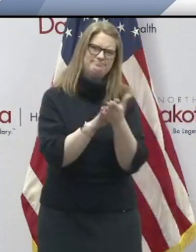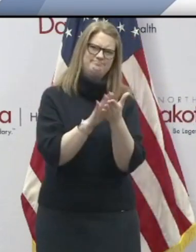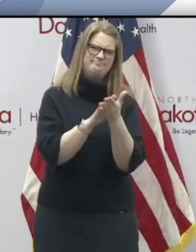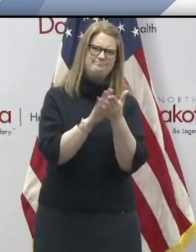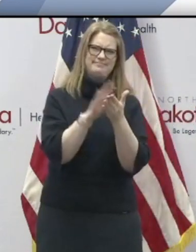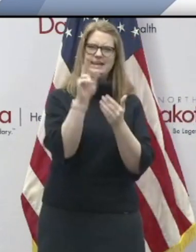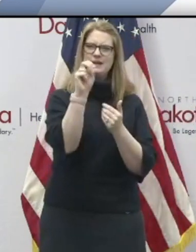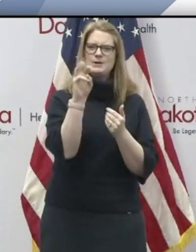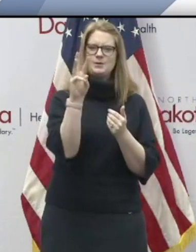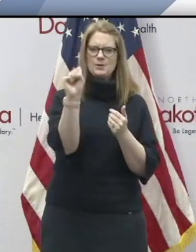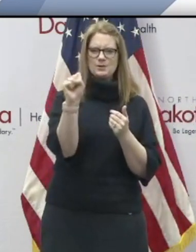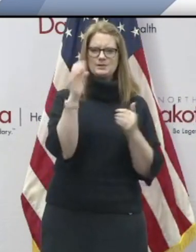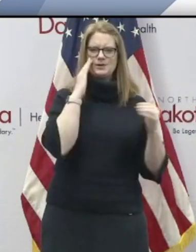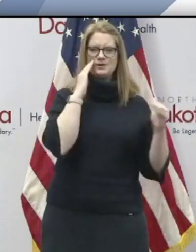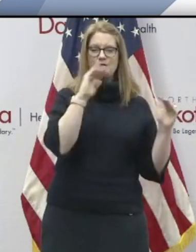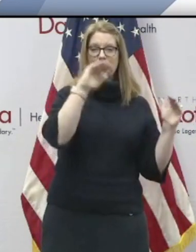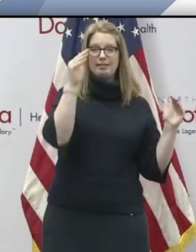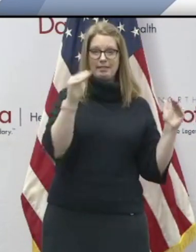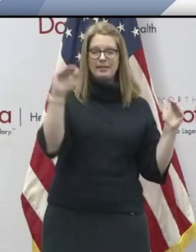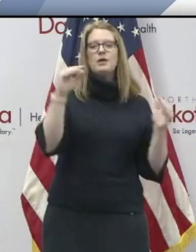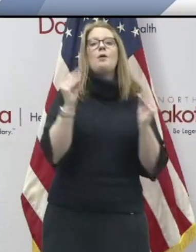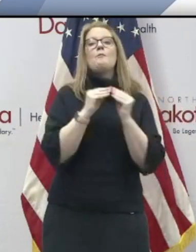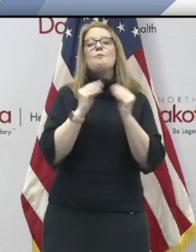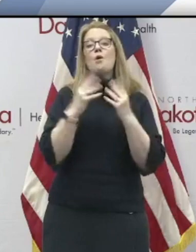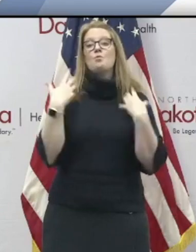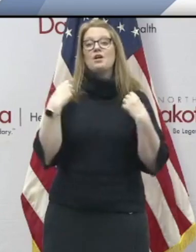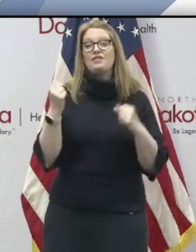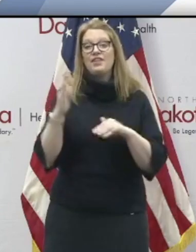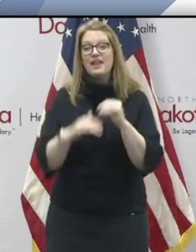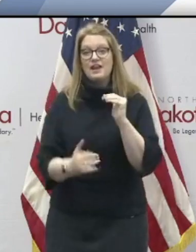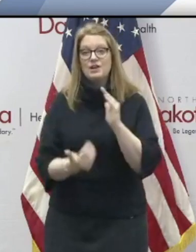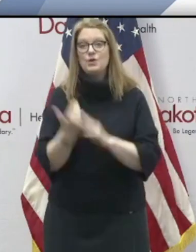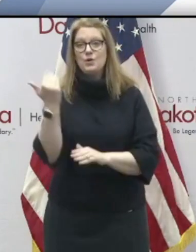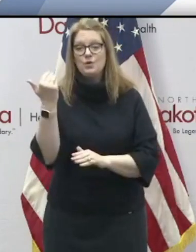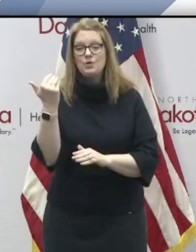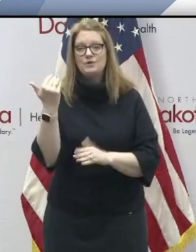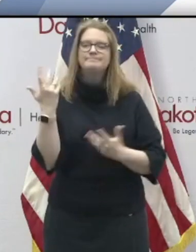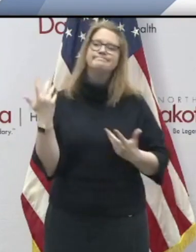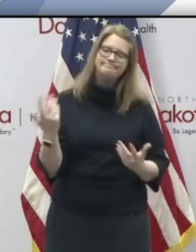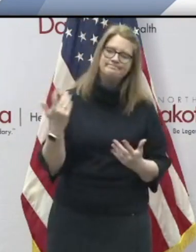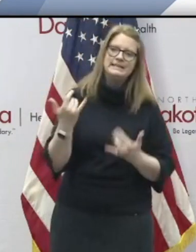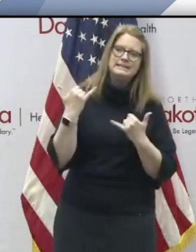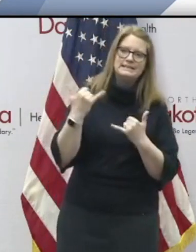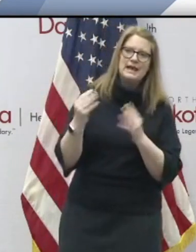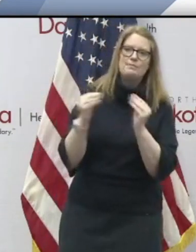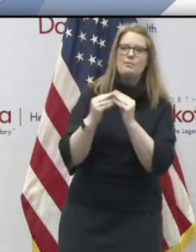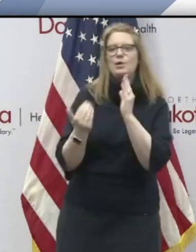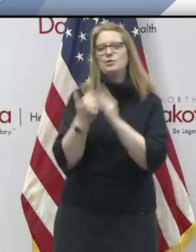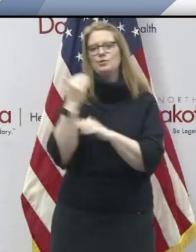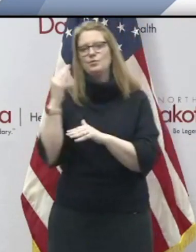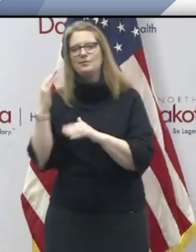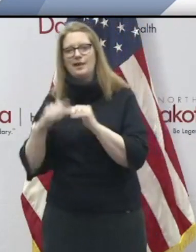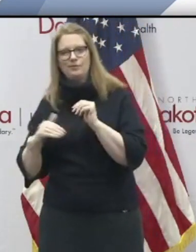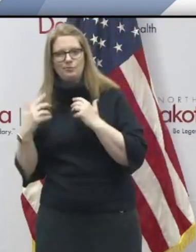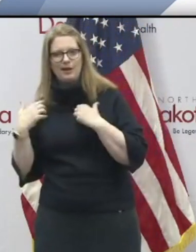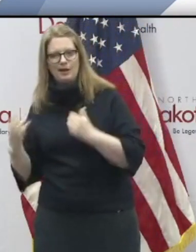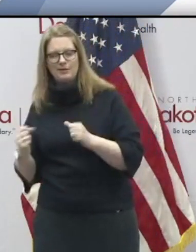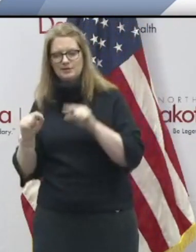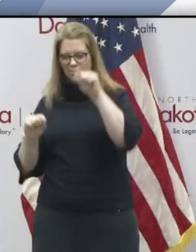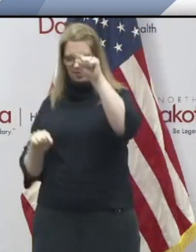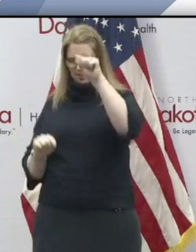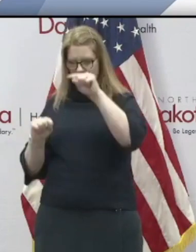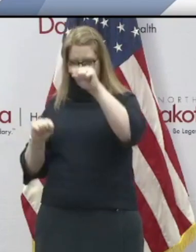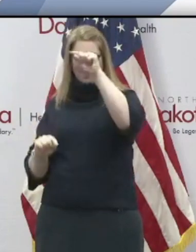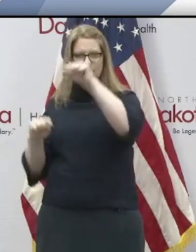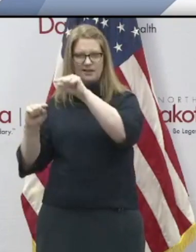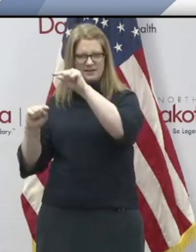see a little dip there where we actually had more recovereds than we had new. Today we had more new than we had recovered. And so it